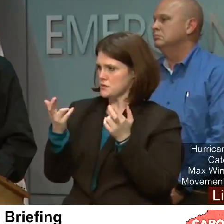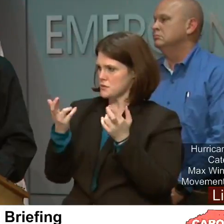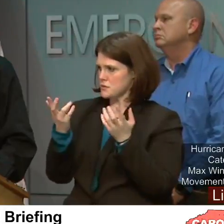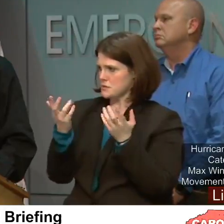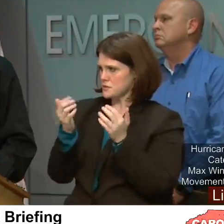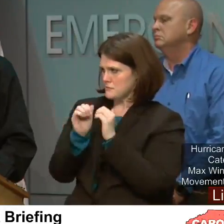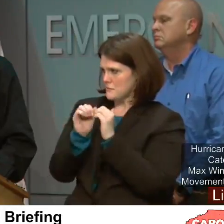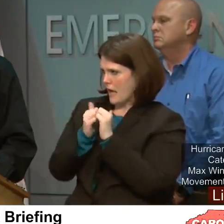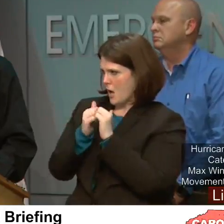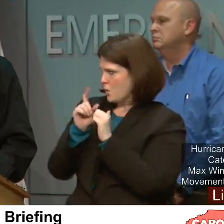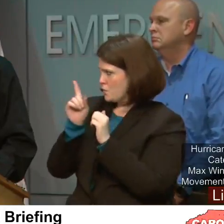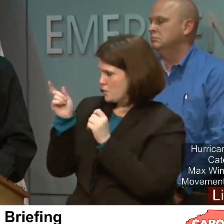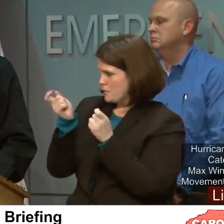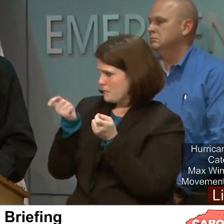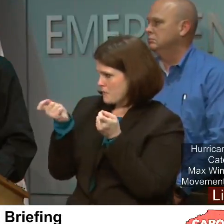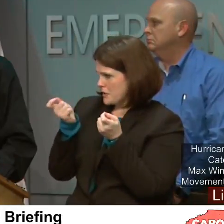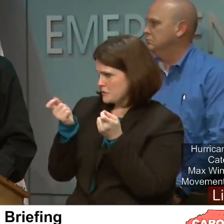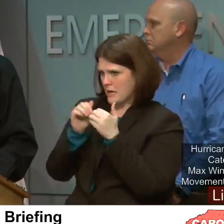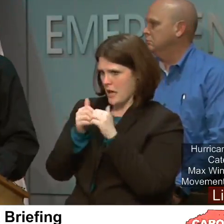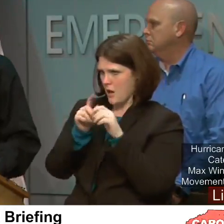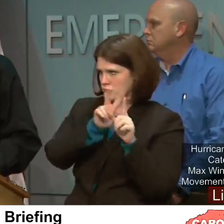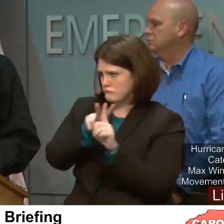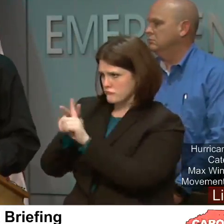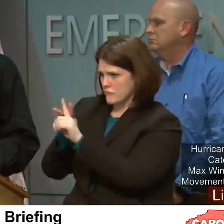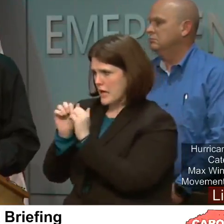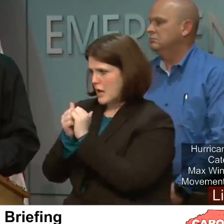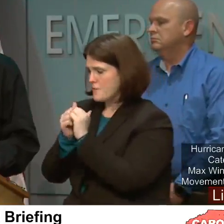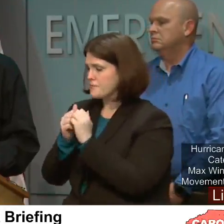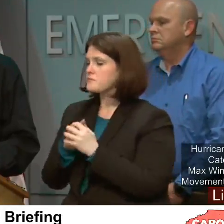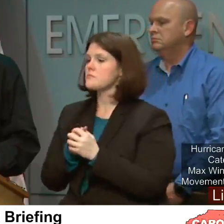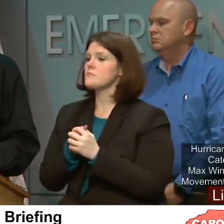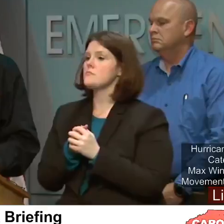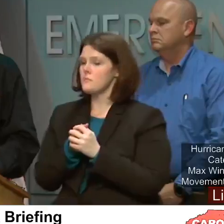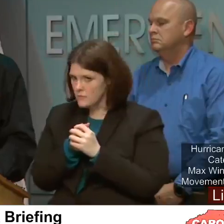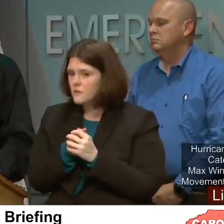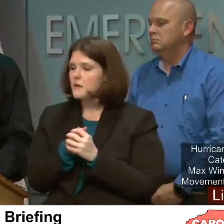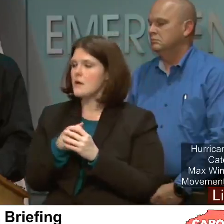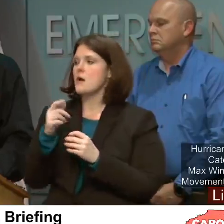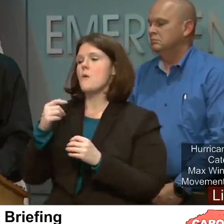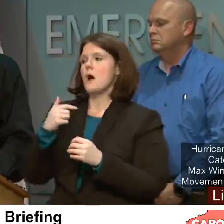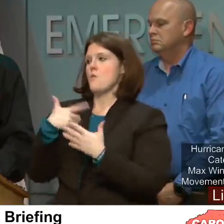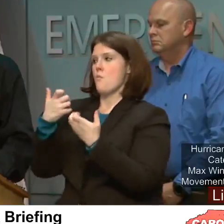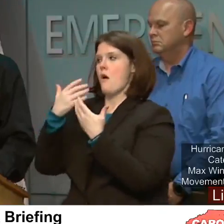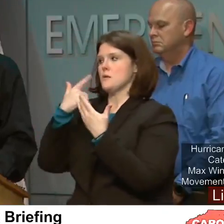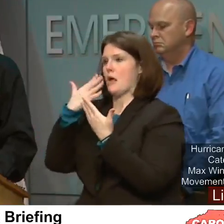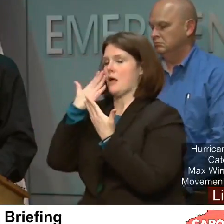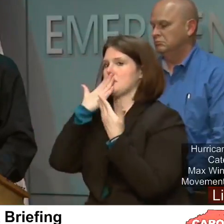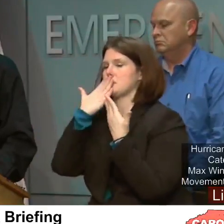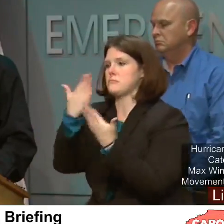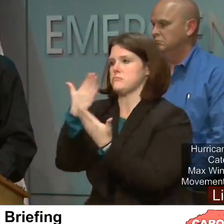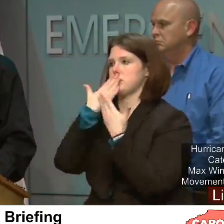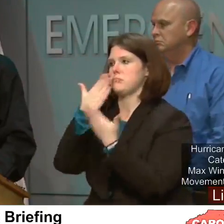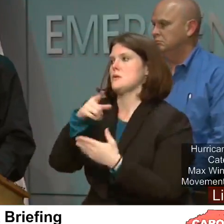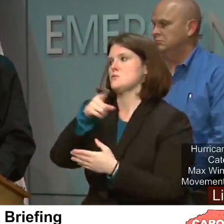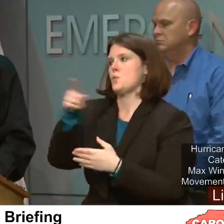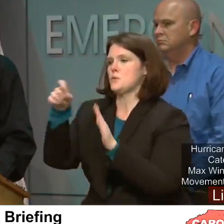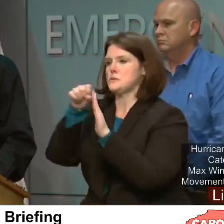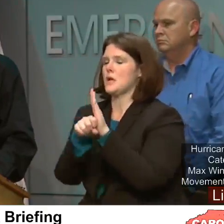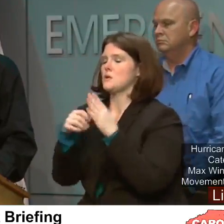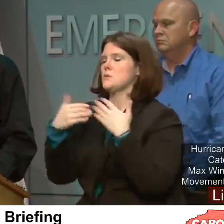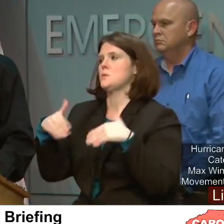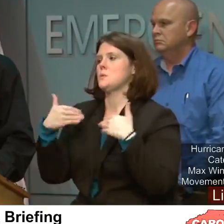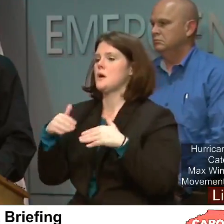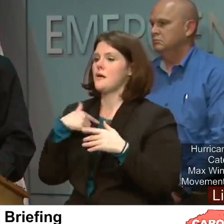are those being managed and assigned? Well, first, we are grateful to other states that have stepped up. I've talked